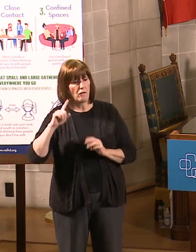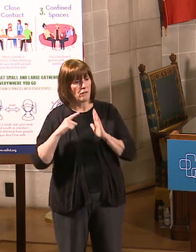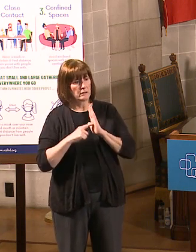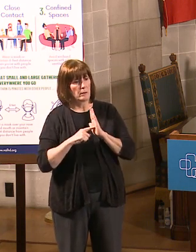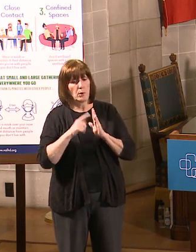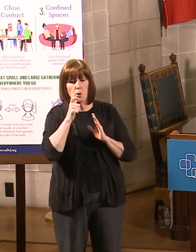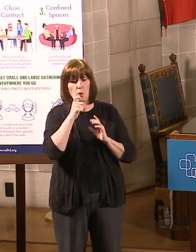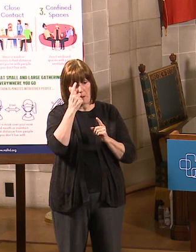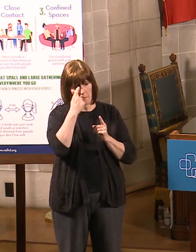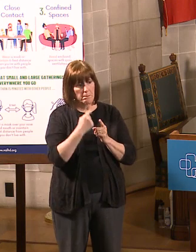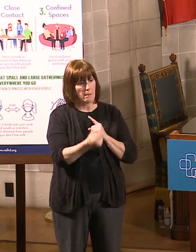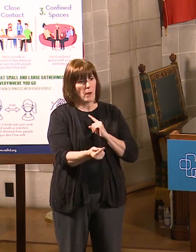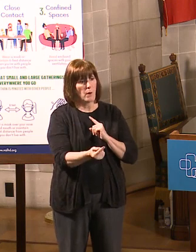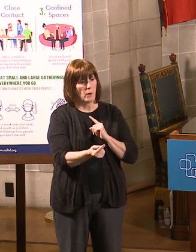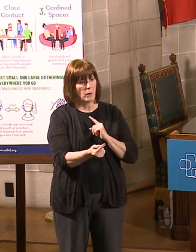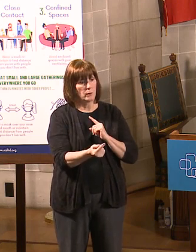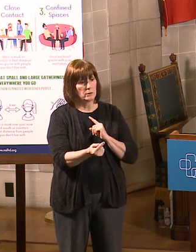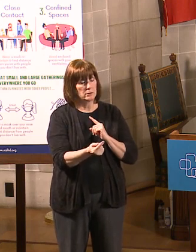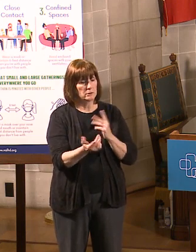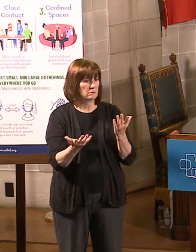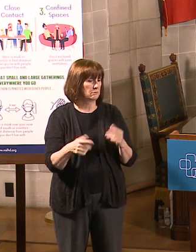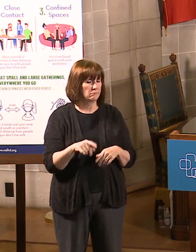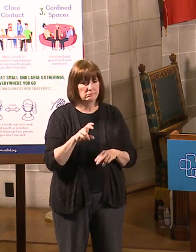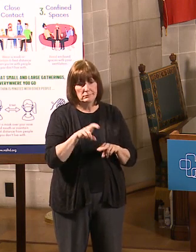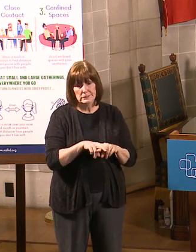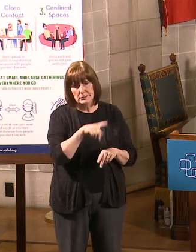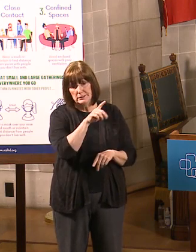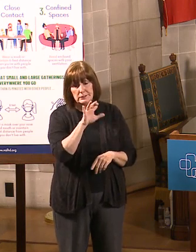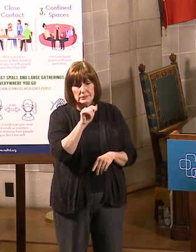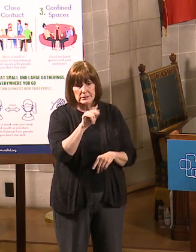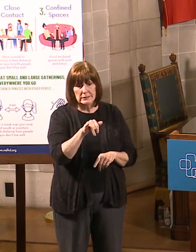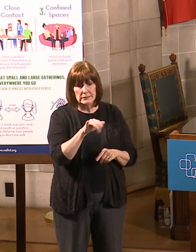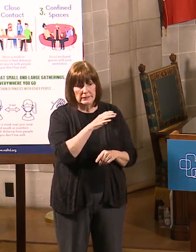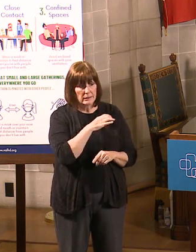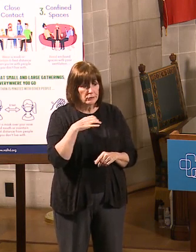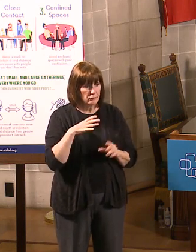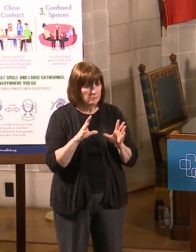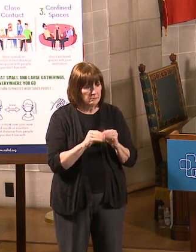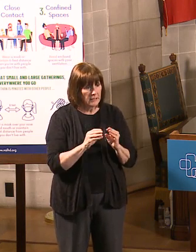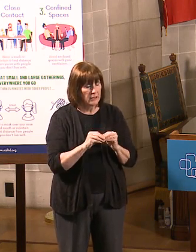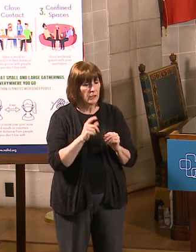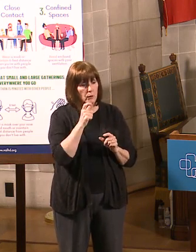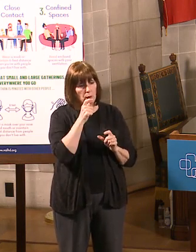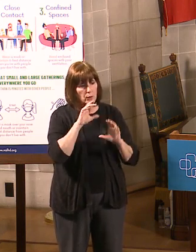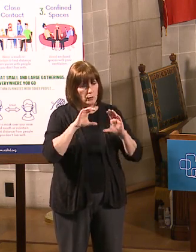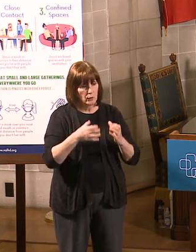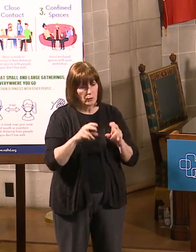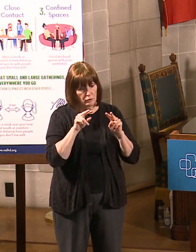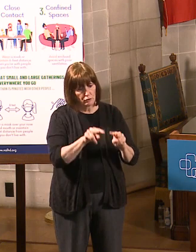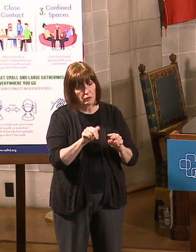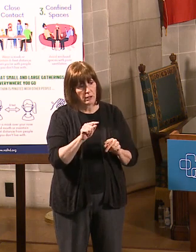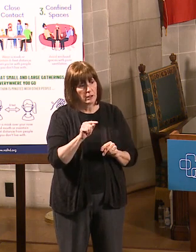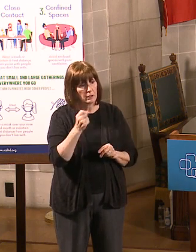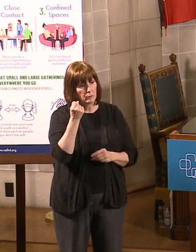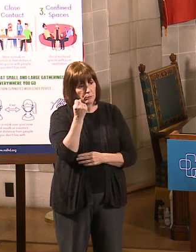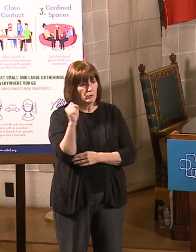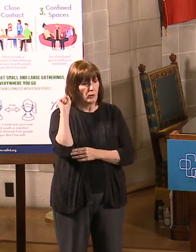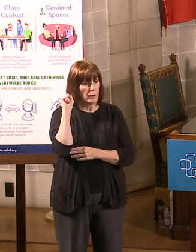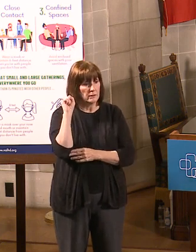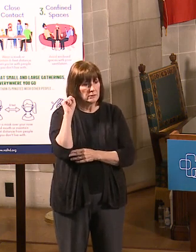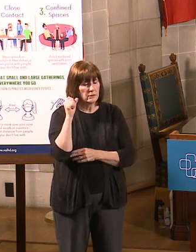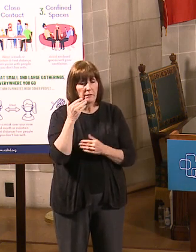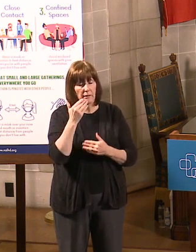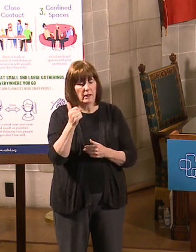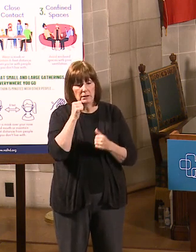are opposed to it, Omaha City Council meeting, I think there was some a group that was actually looking to protest this, which I'm thankful did not